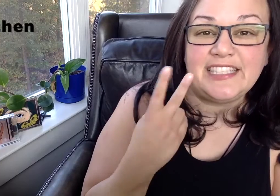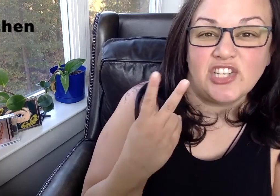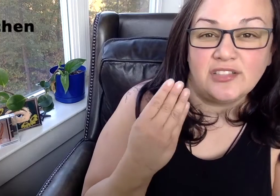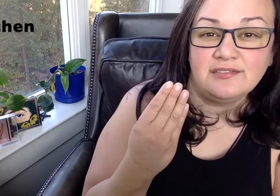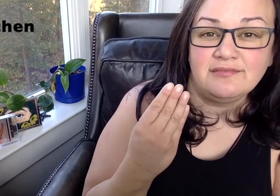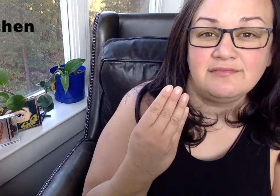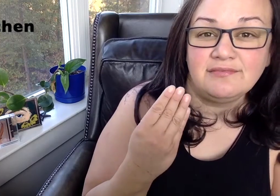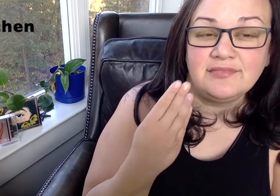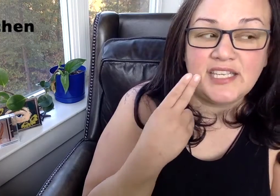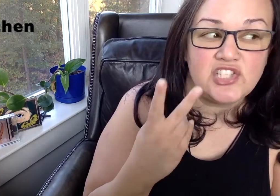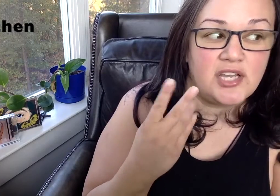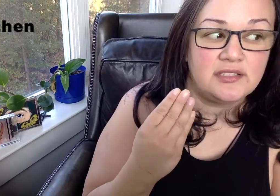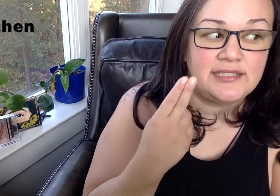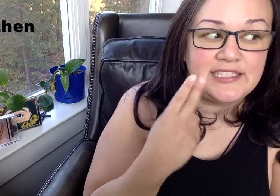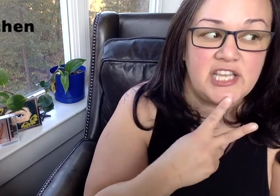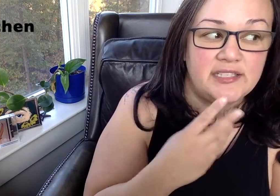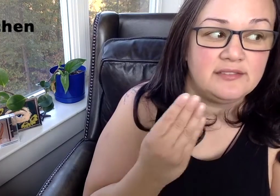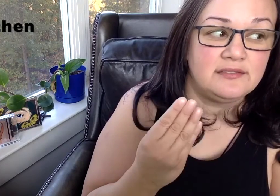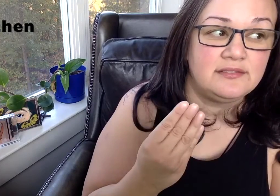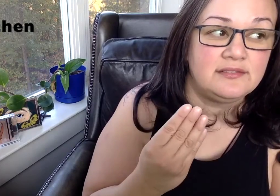Kichan. Kichan. Kichan.